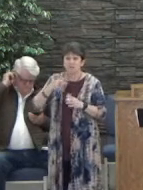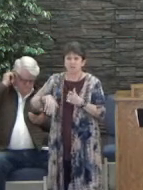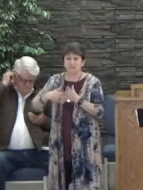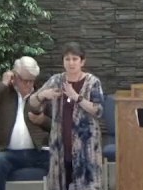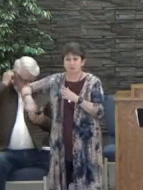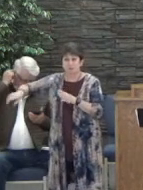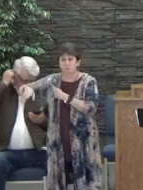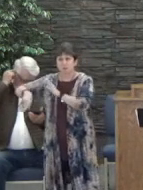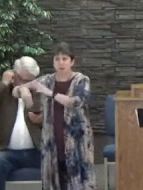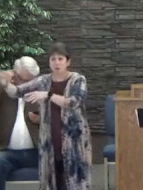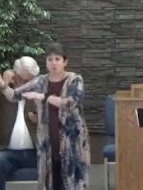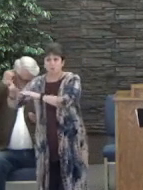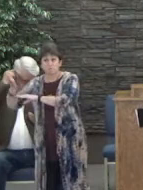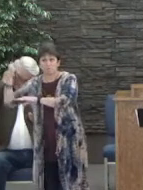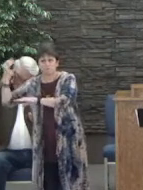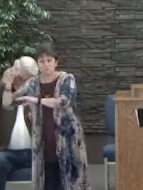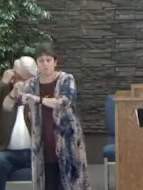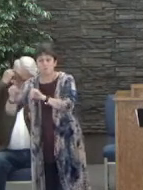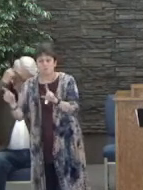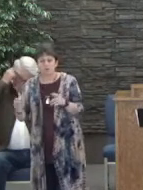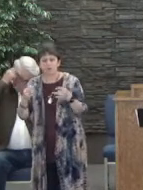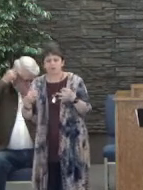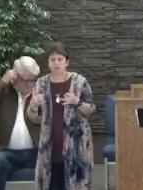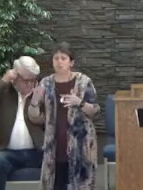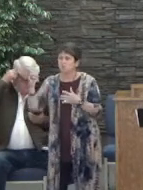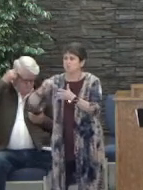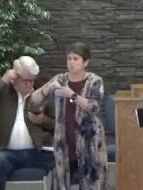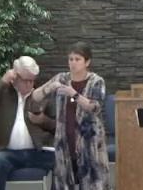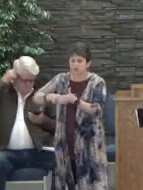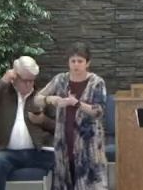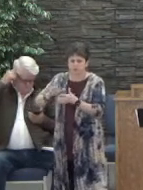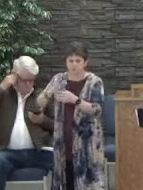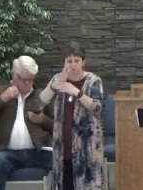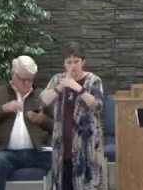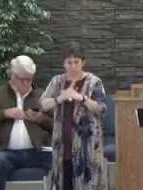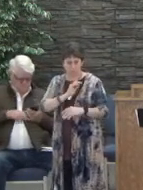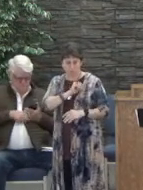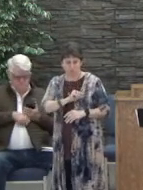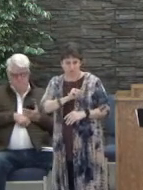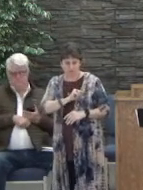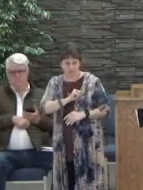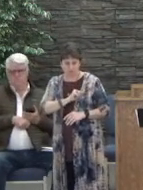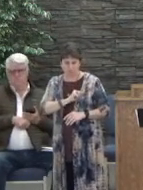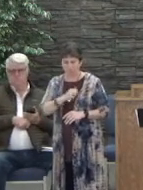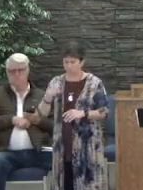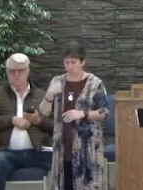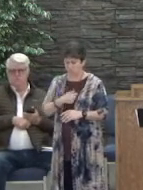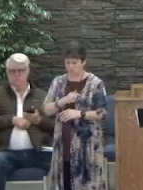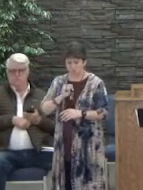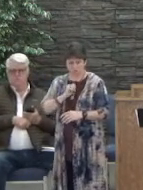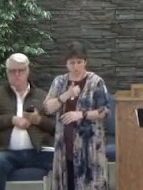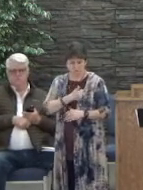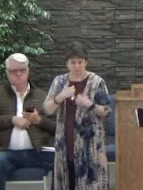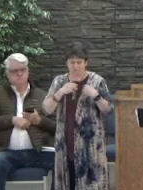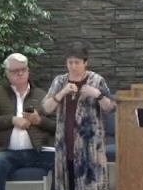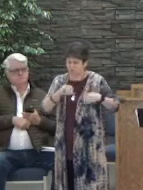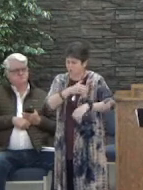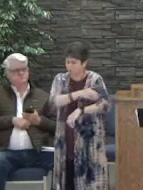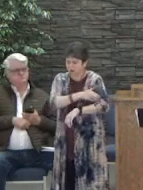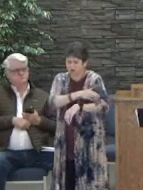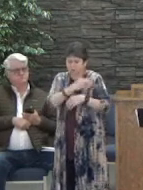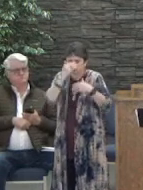10. But we obviously are very impressed with their humility. We have no power. We do not know what to